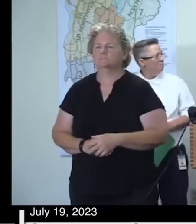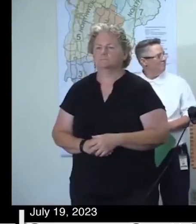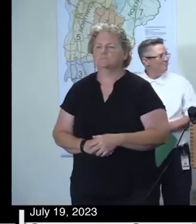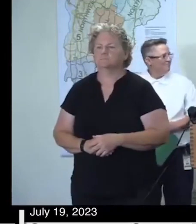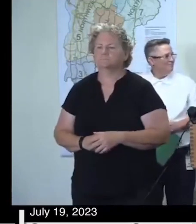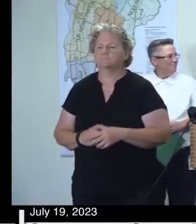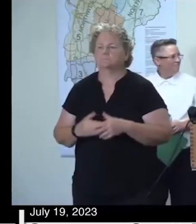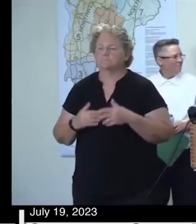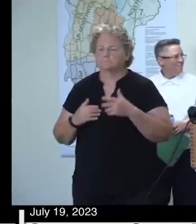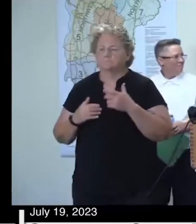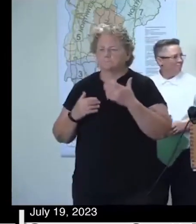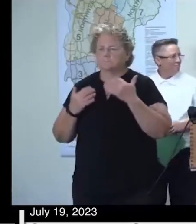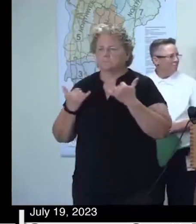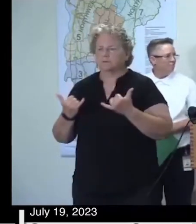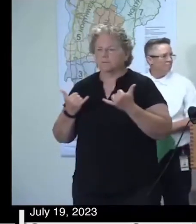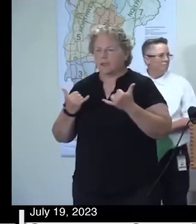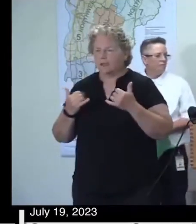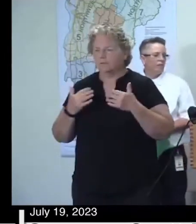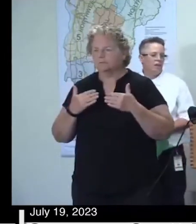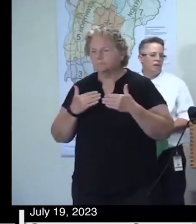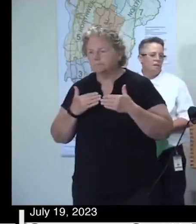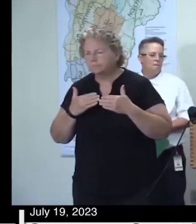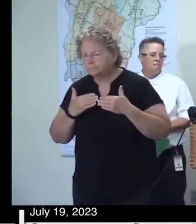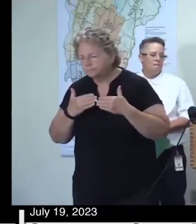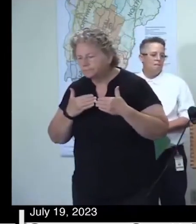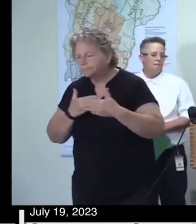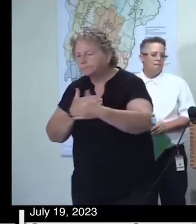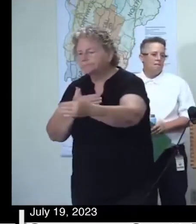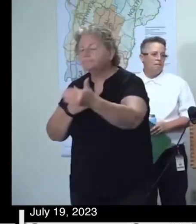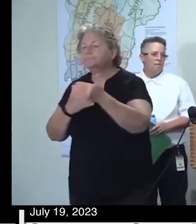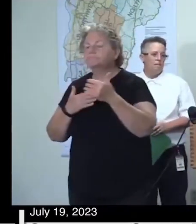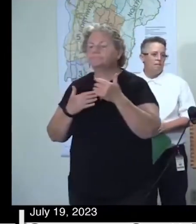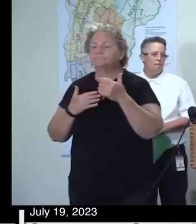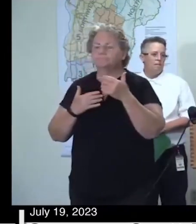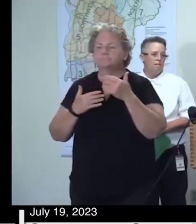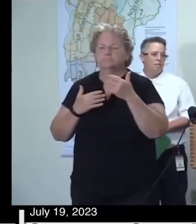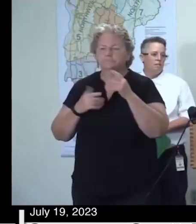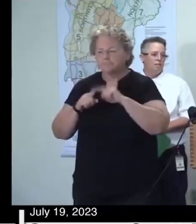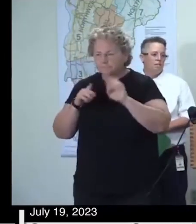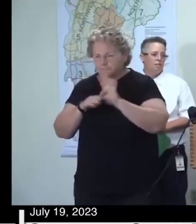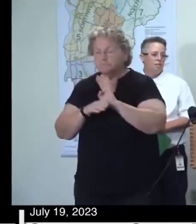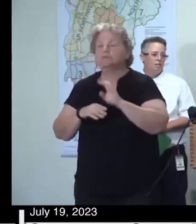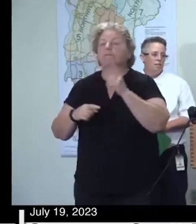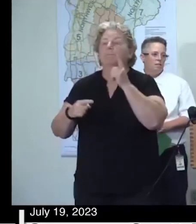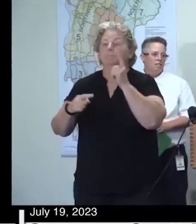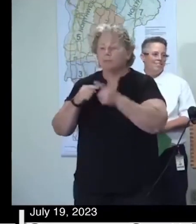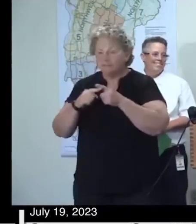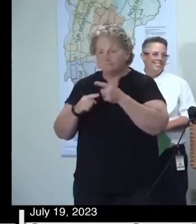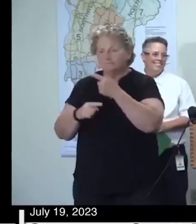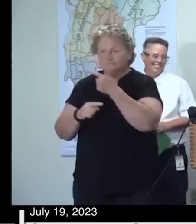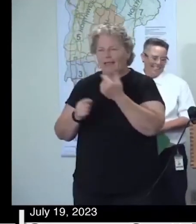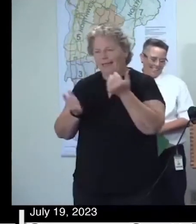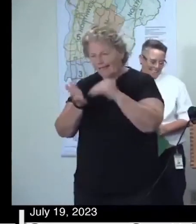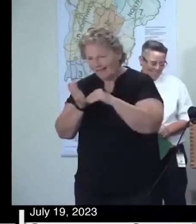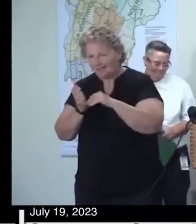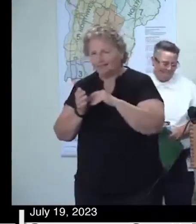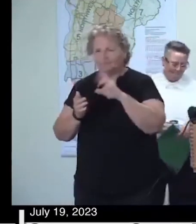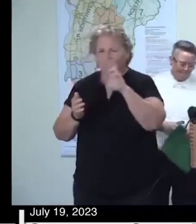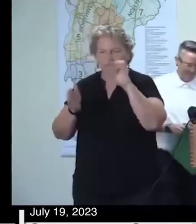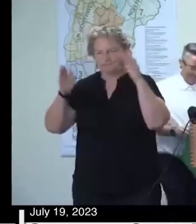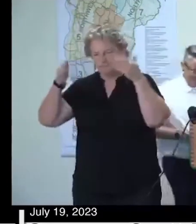that will bring in economic support to the north. Thank you very much, and I'll be followed by Commissioner Hawes.